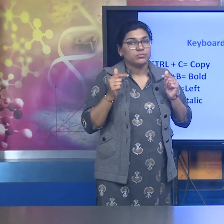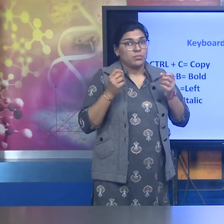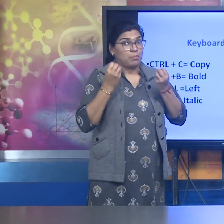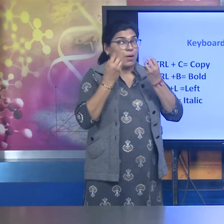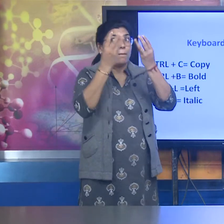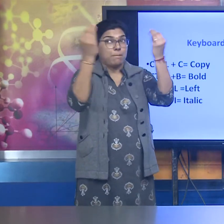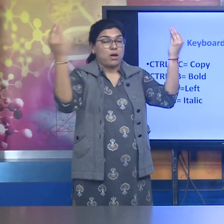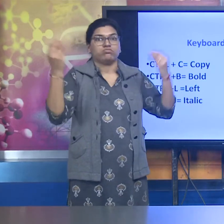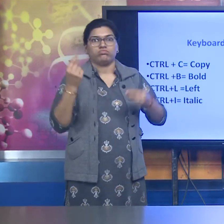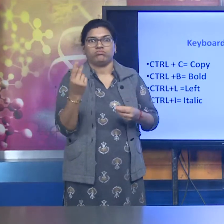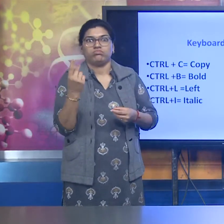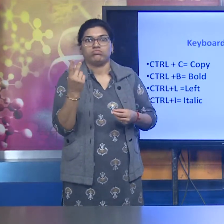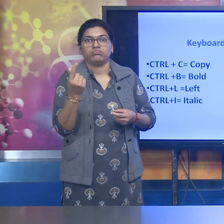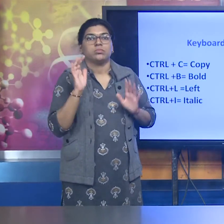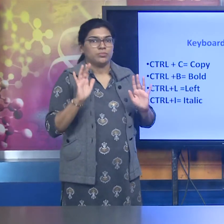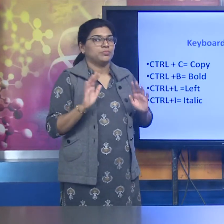do with the help of keyboard.